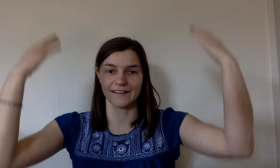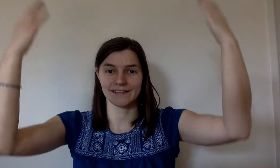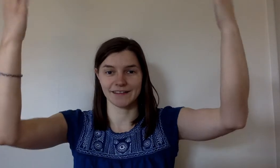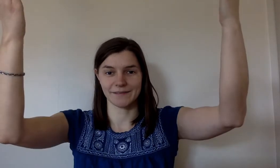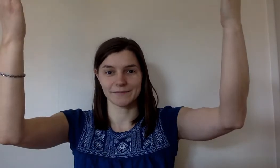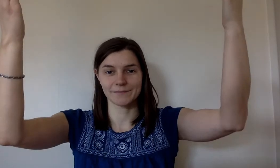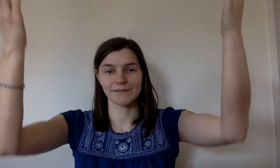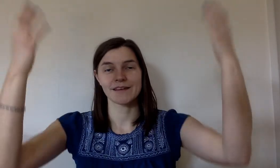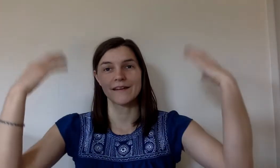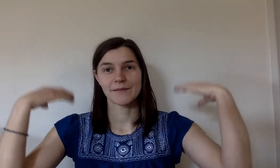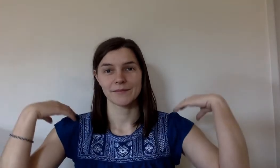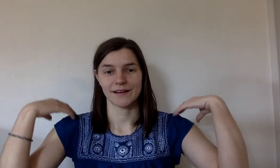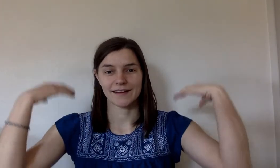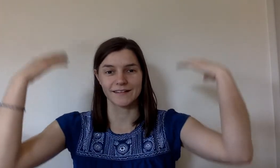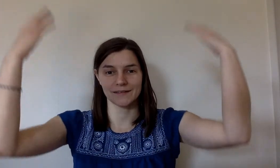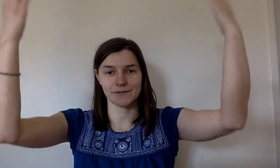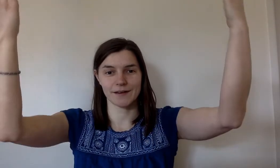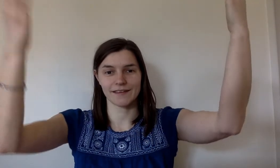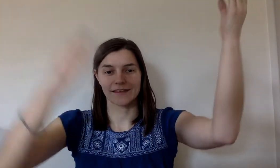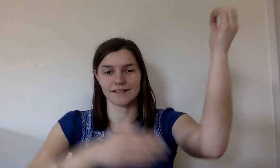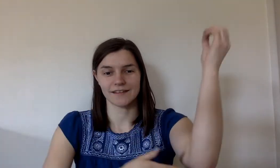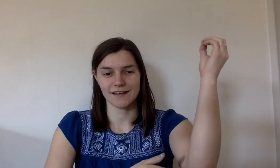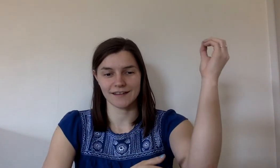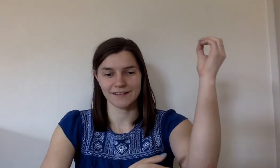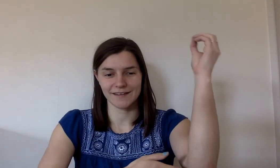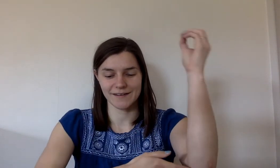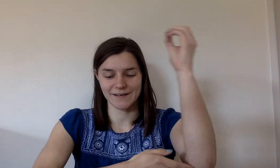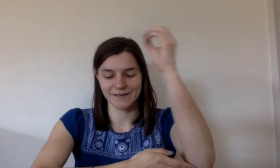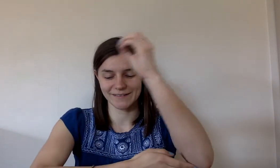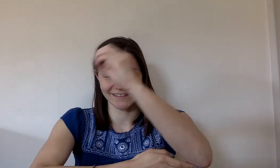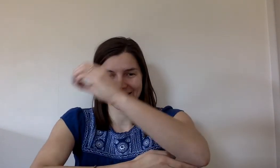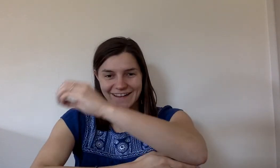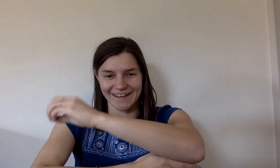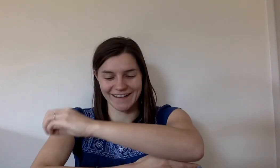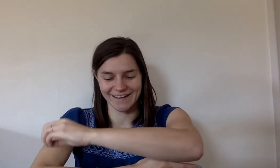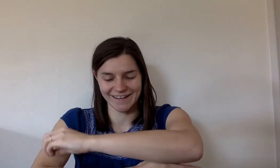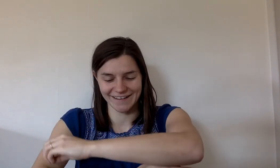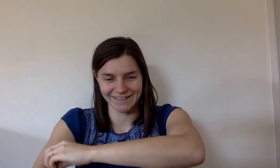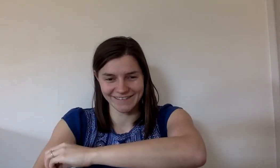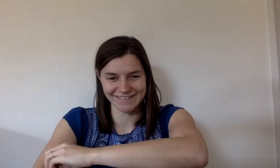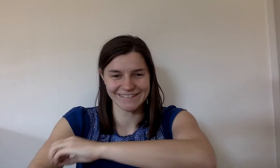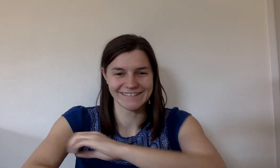praise him, praise him when the sun goes down.